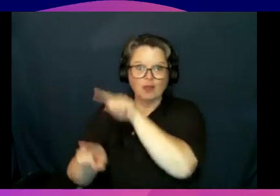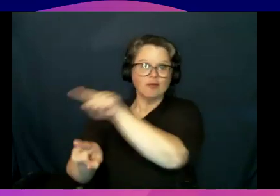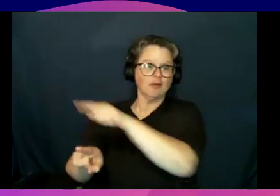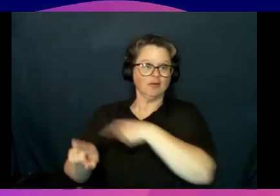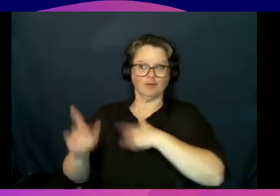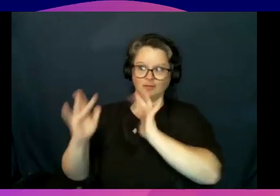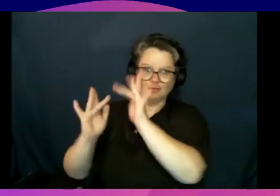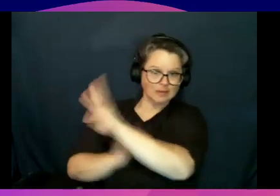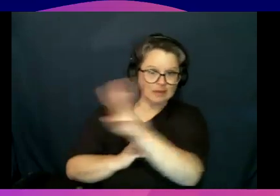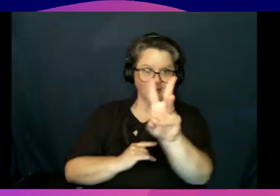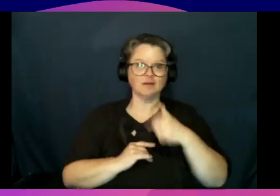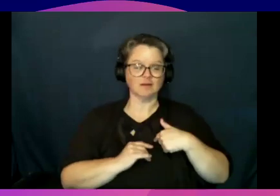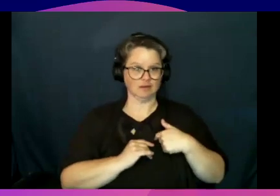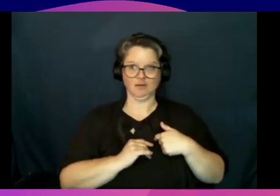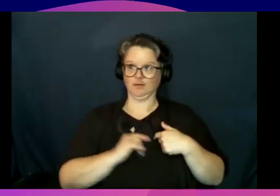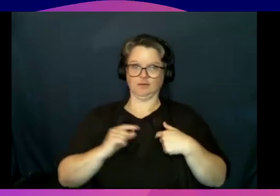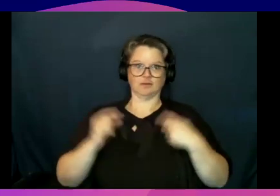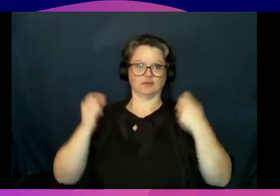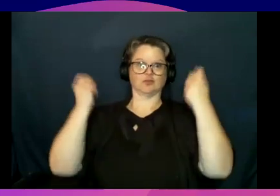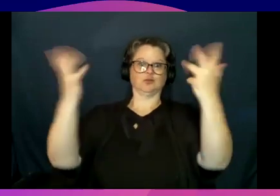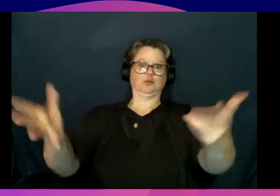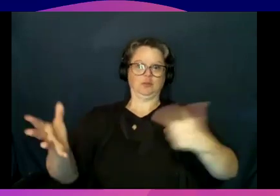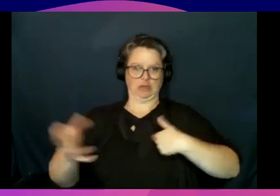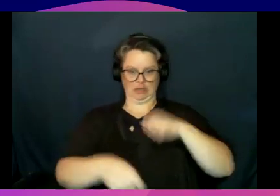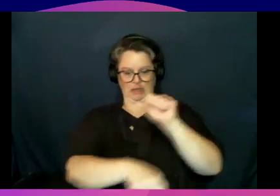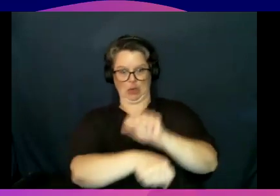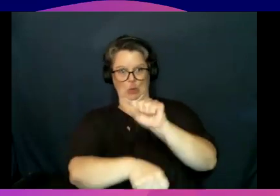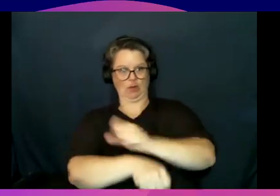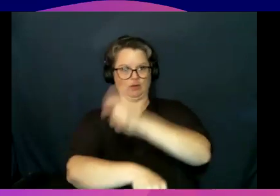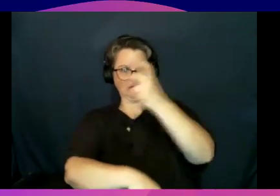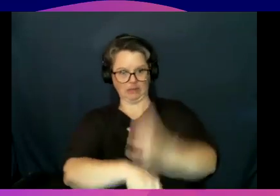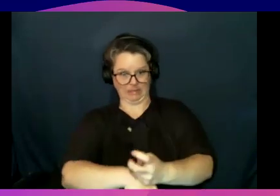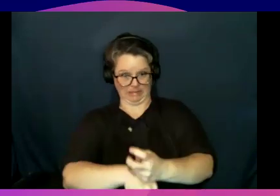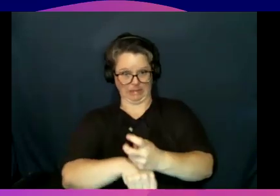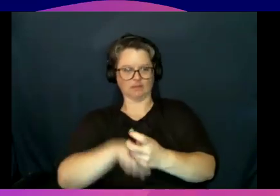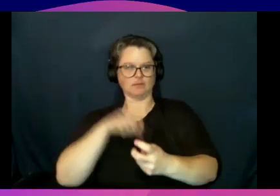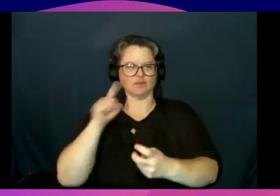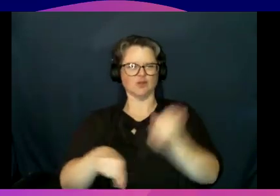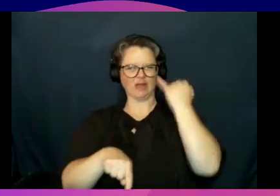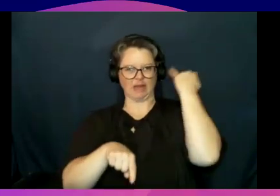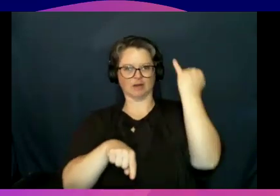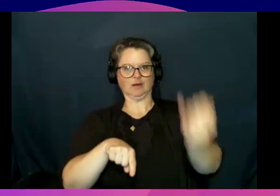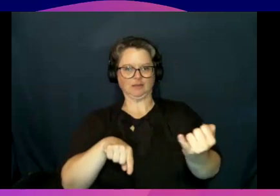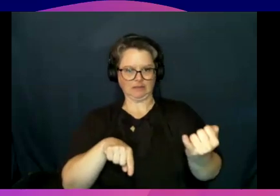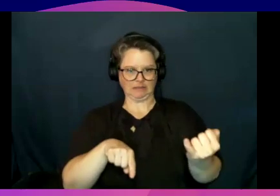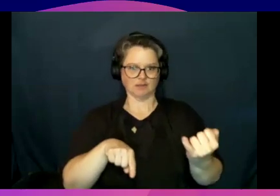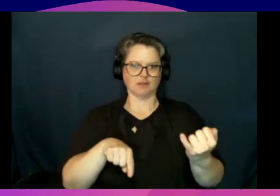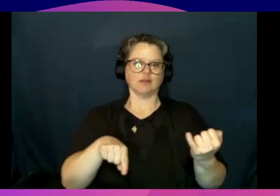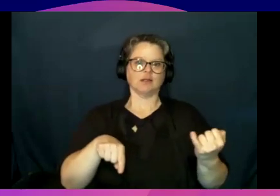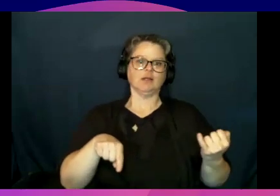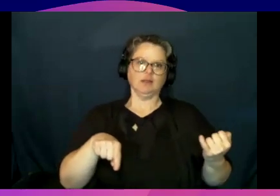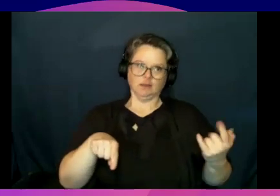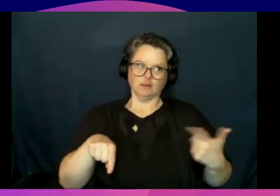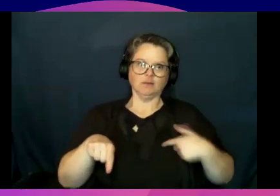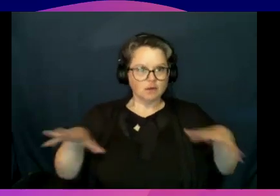hard. Like, the research is there. And so squeaky wheel, I would say, is a good, it's not great, it's